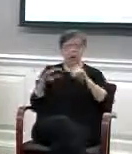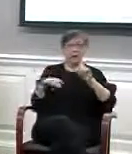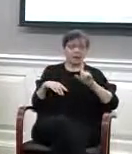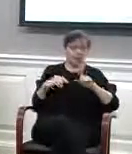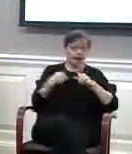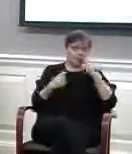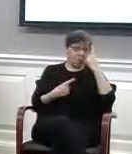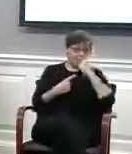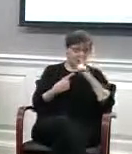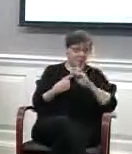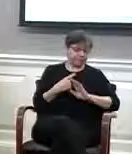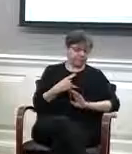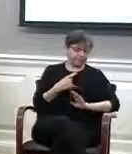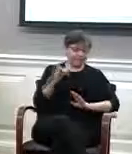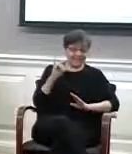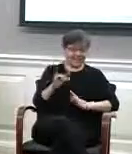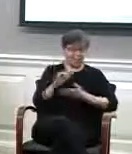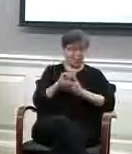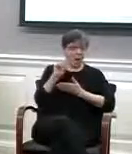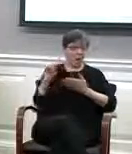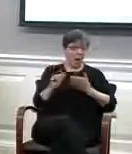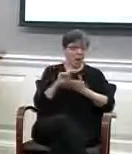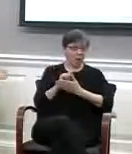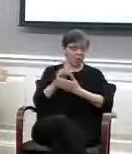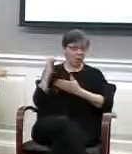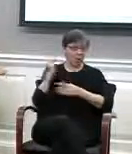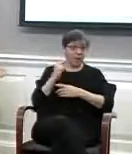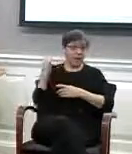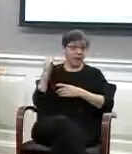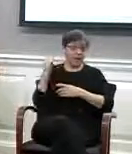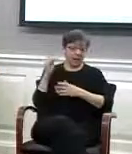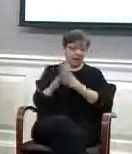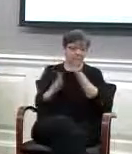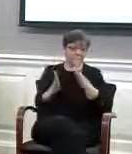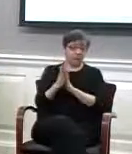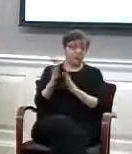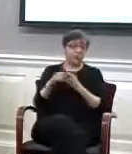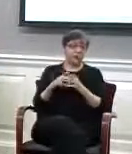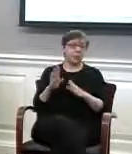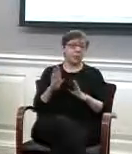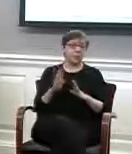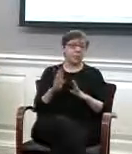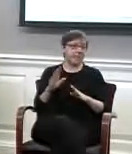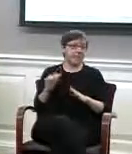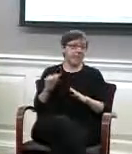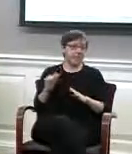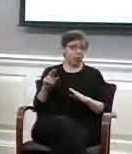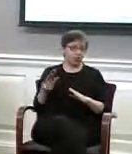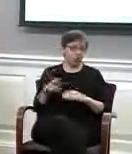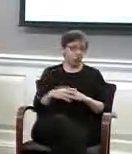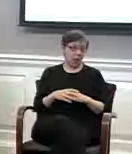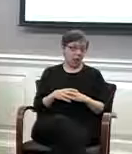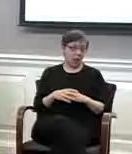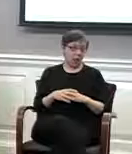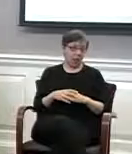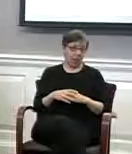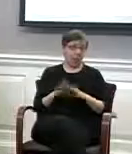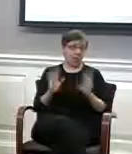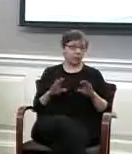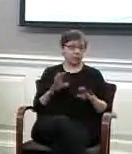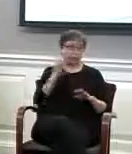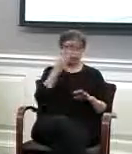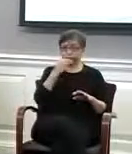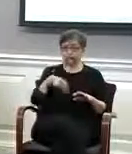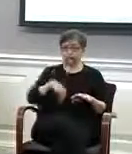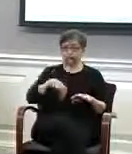wonder if that's just that 1 hour, that one day, and then business as usual. So is it really a transformative approach to human rights education, or